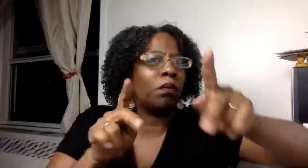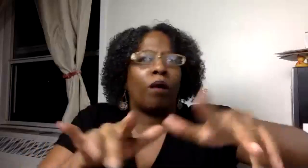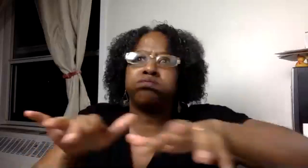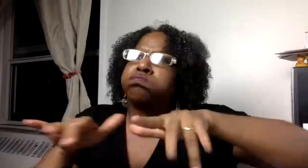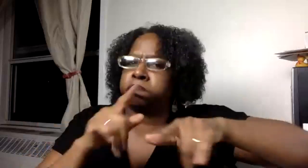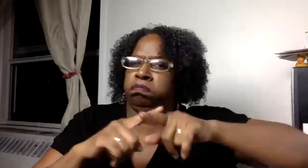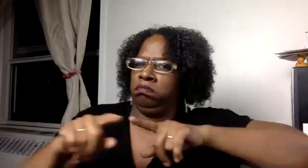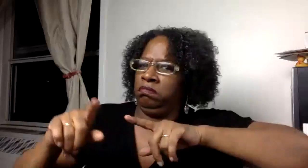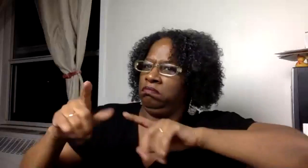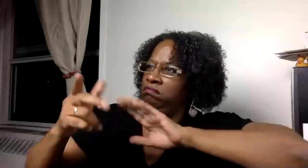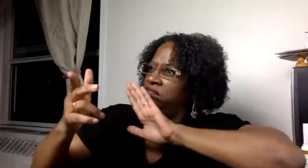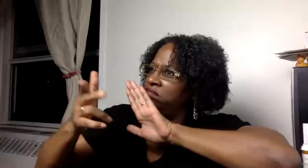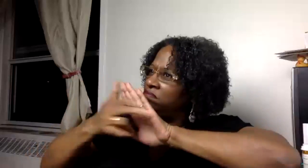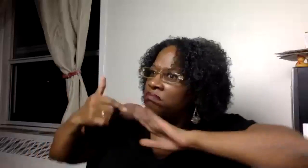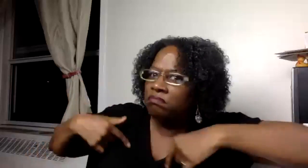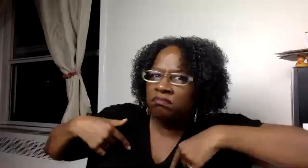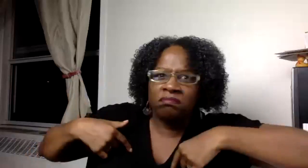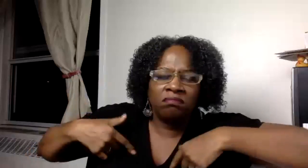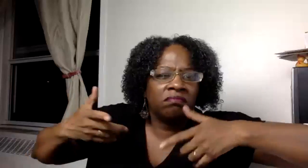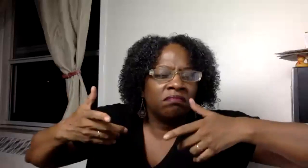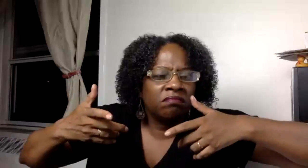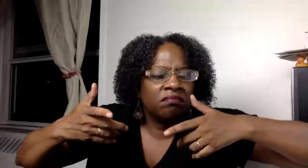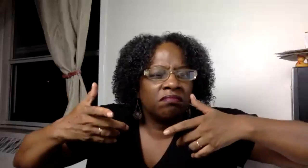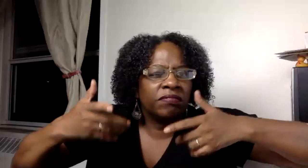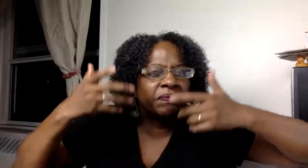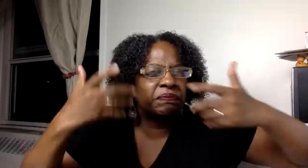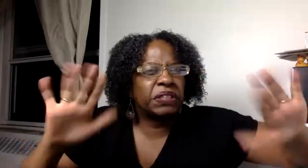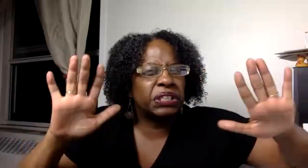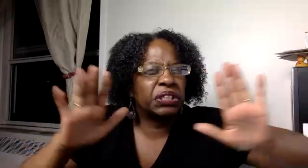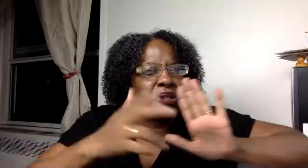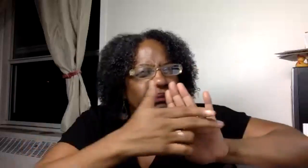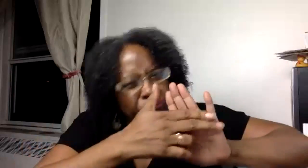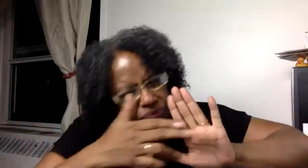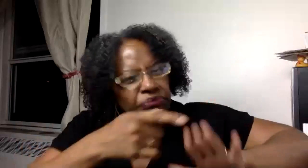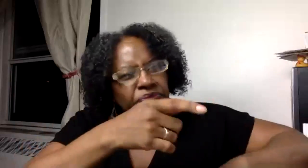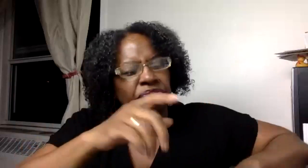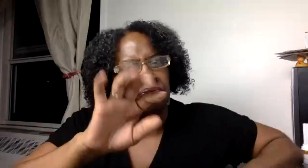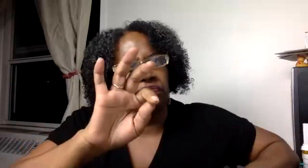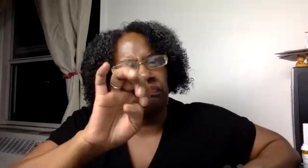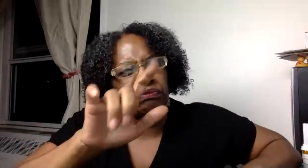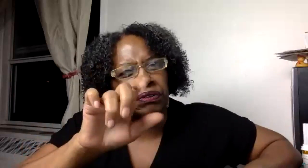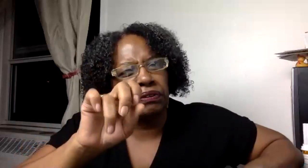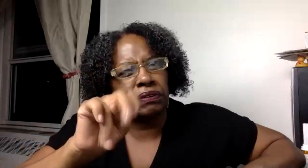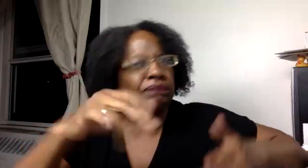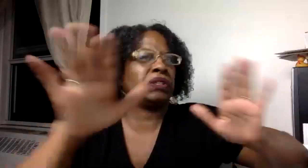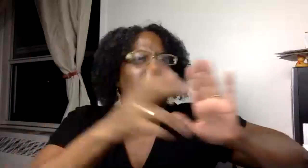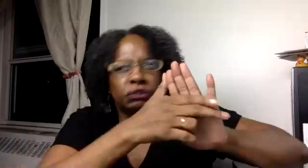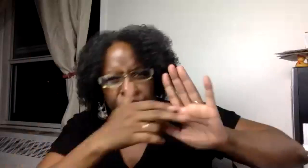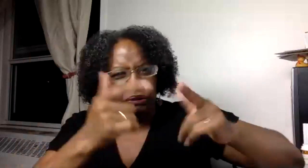of abuser or some negative word, because they're touching people and they get branded as